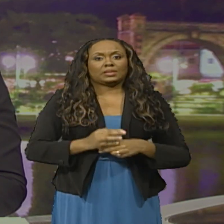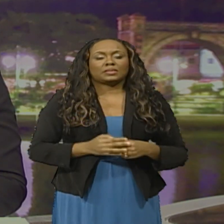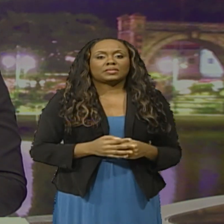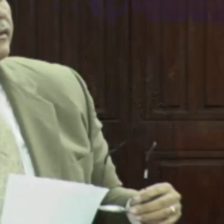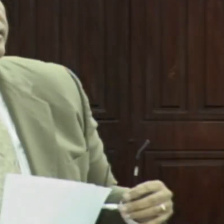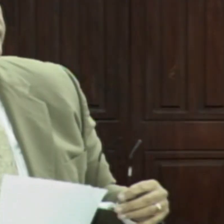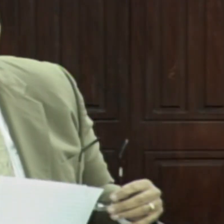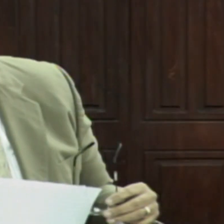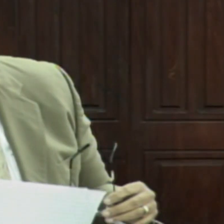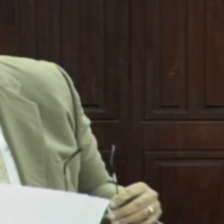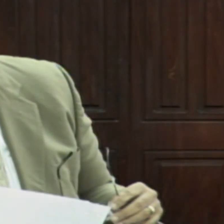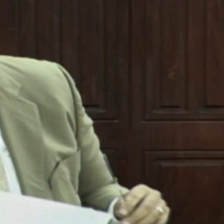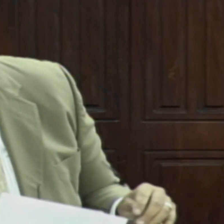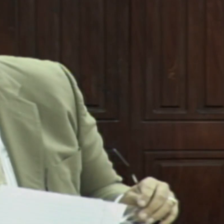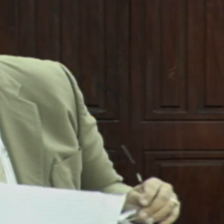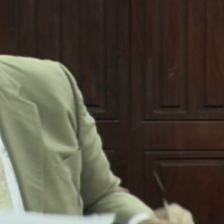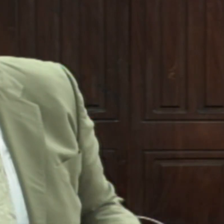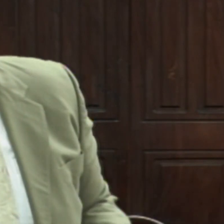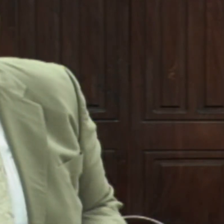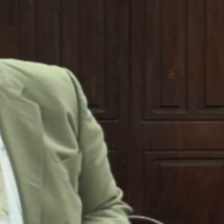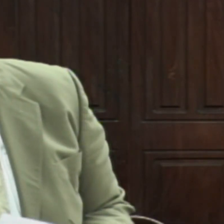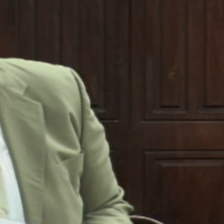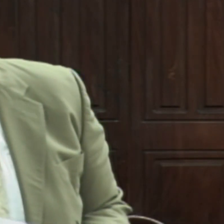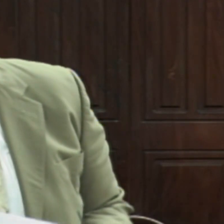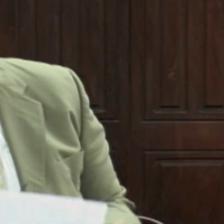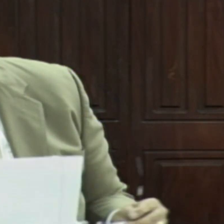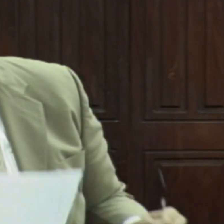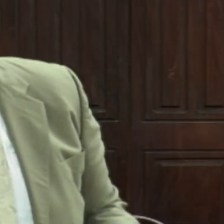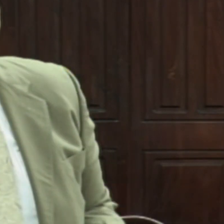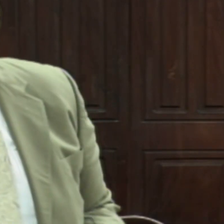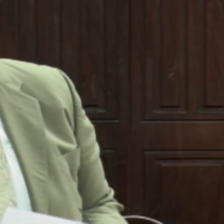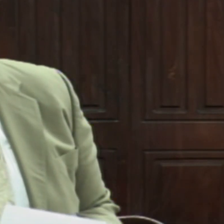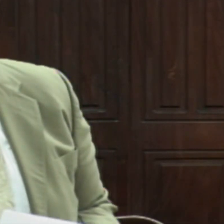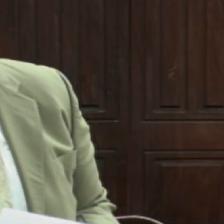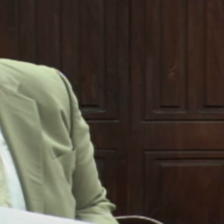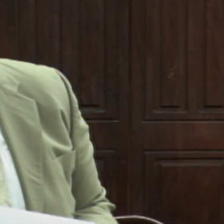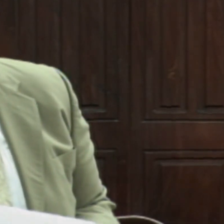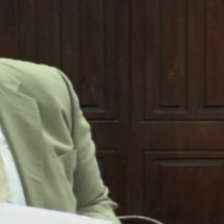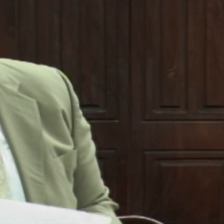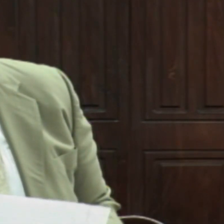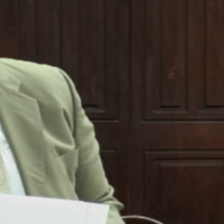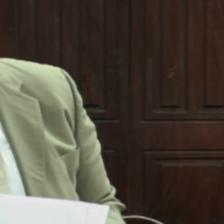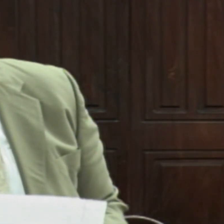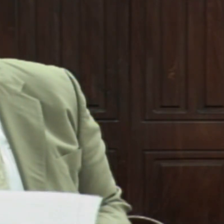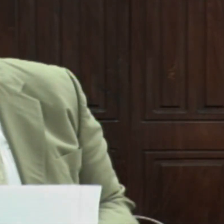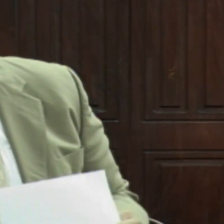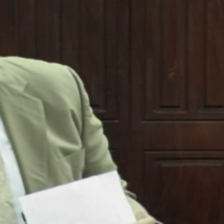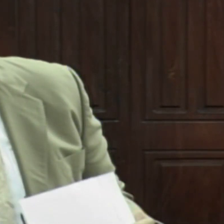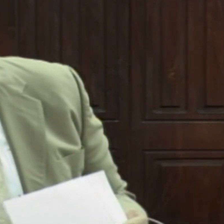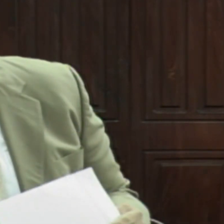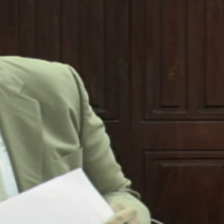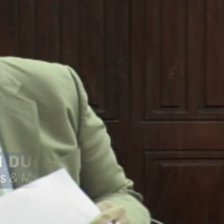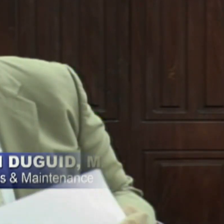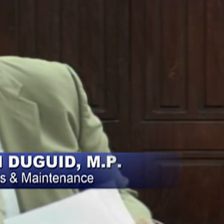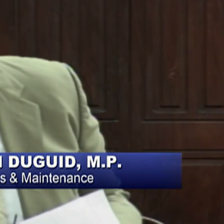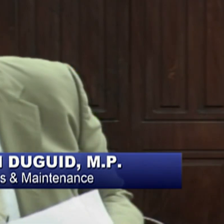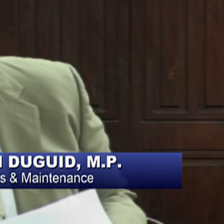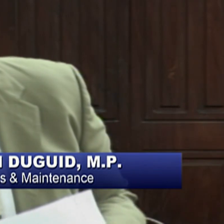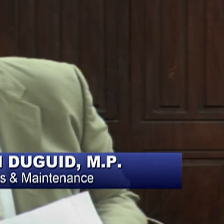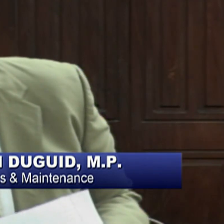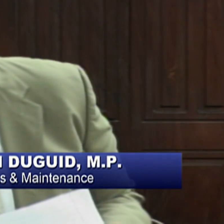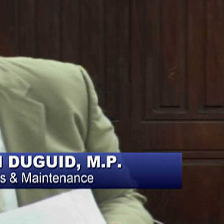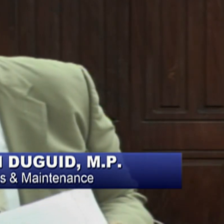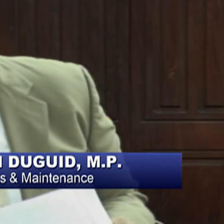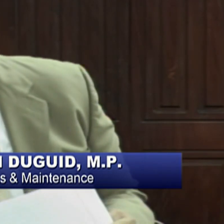We're in discussions with the PSV owners. We've had 3 meetings with them. I wouldn't want to prejudice our